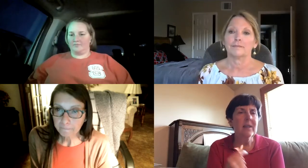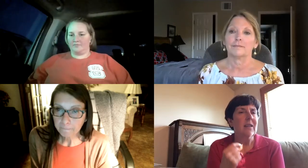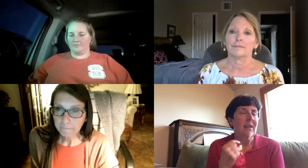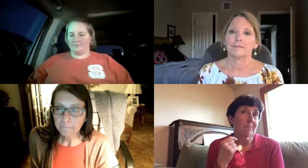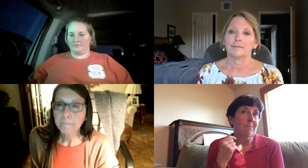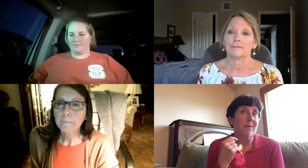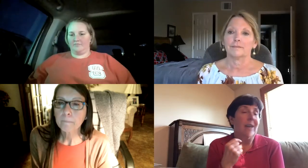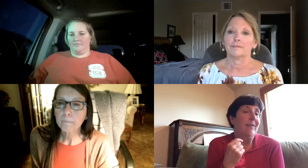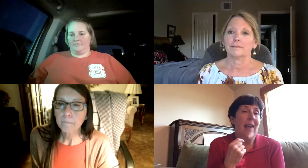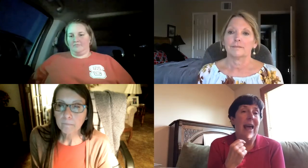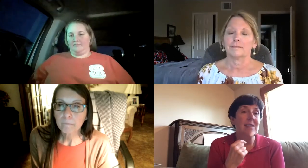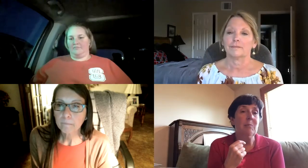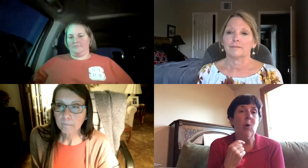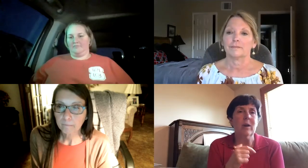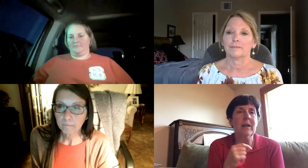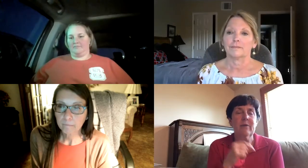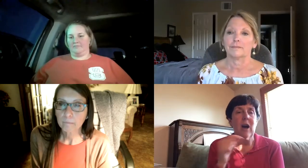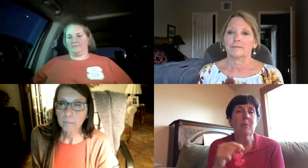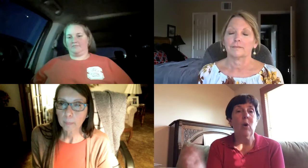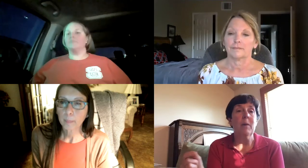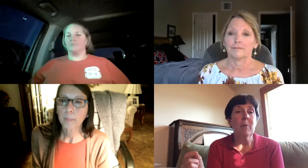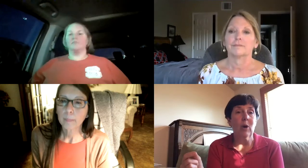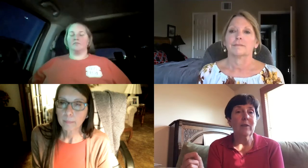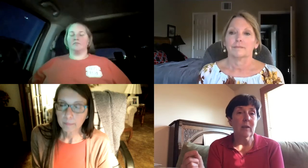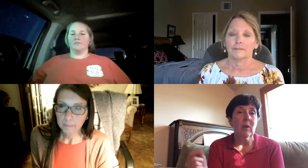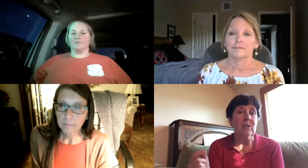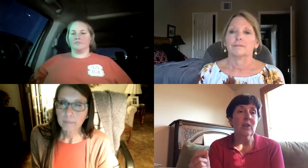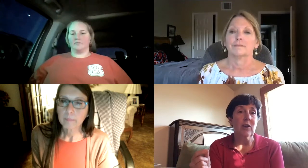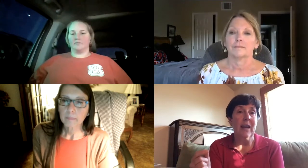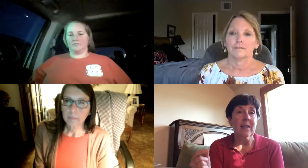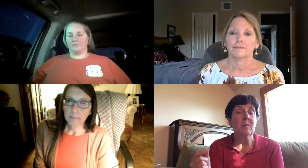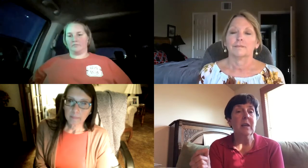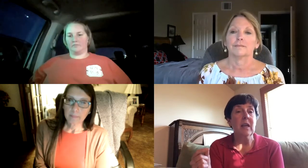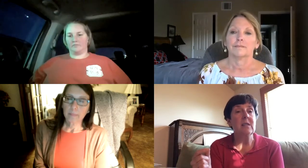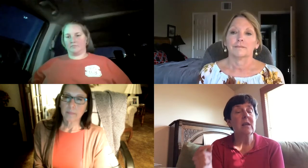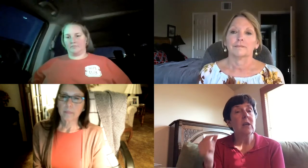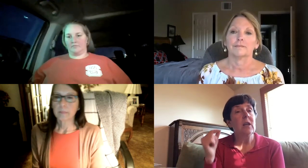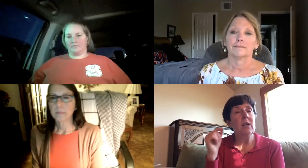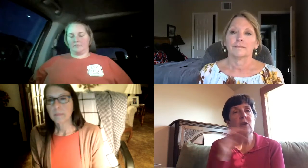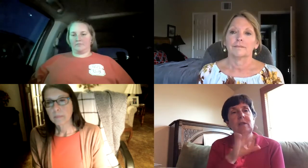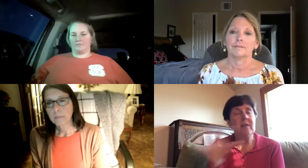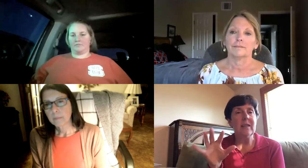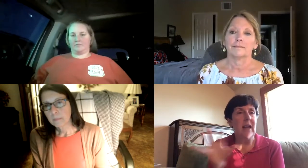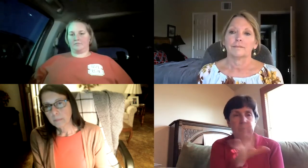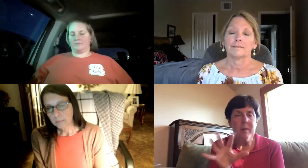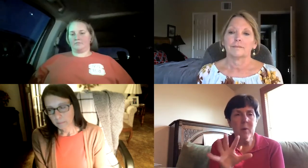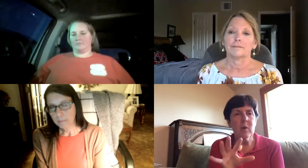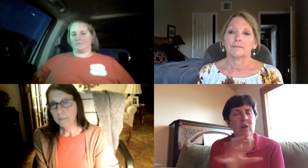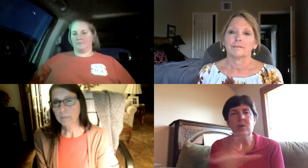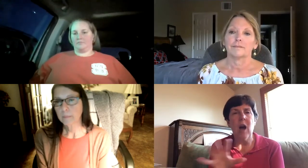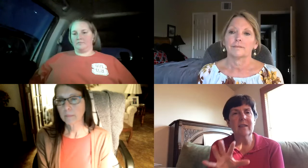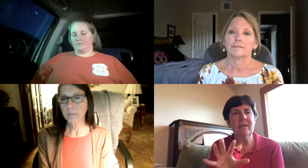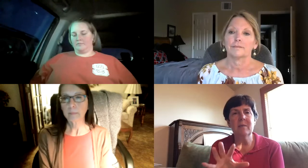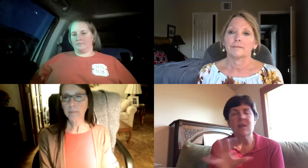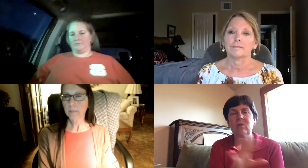honest, that's as important, if not more important, than what's on your hands. Because you'll see deaf people, when